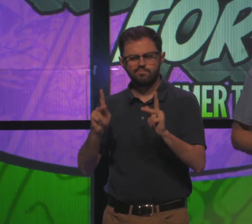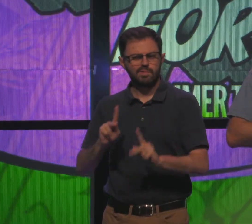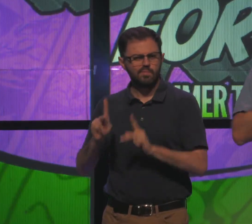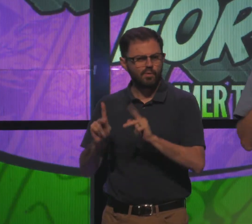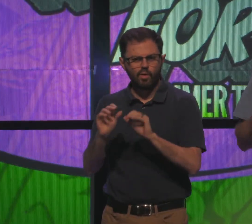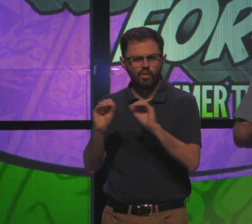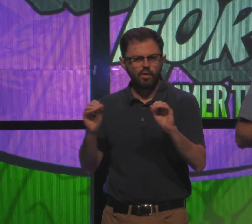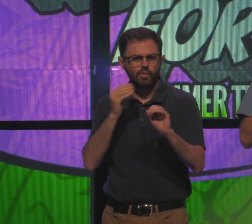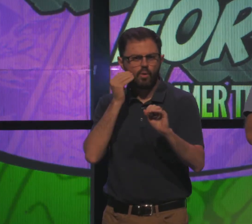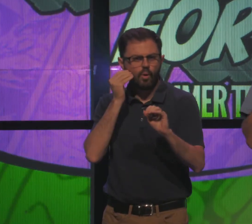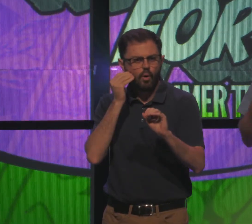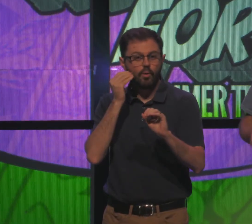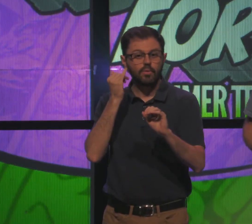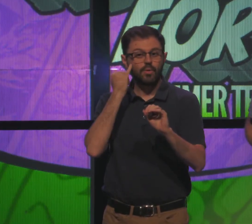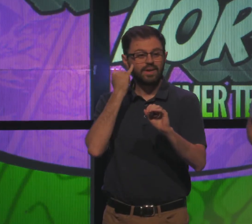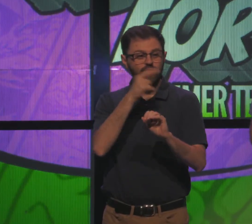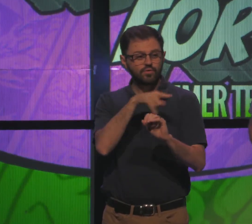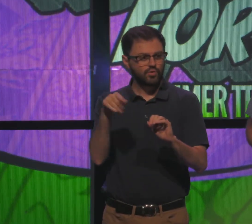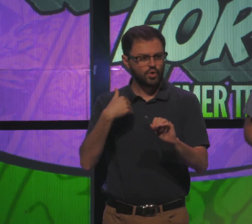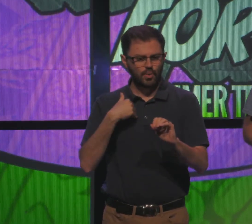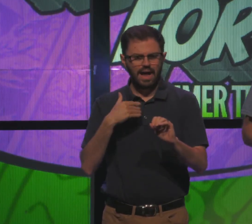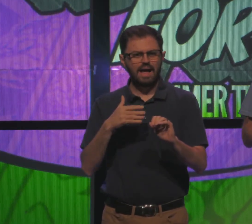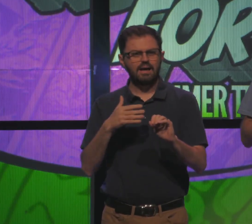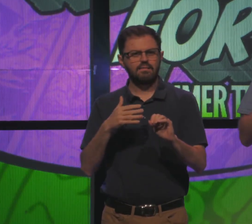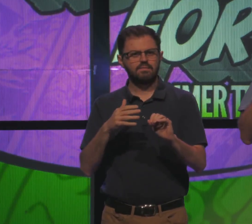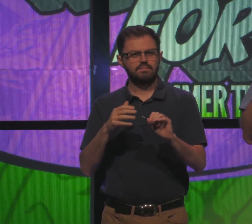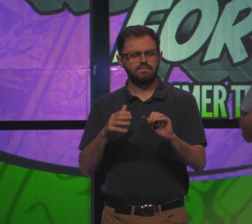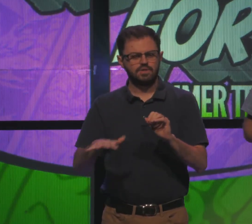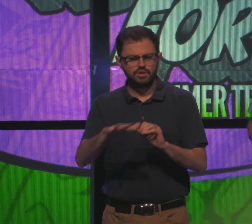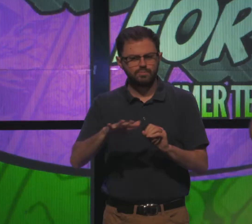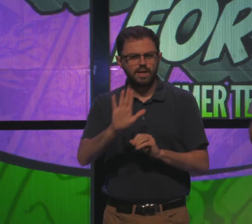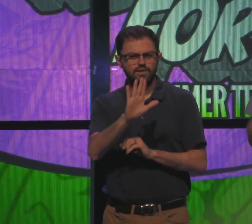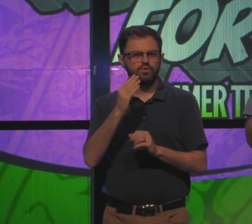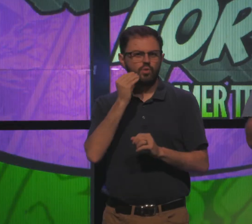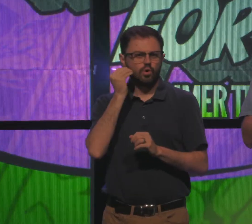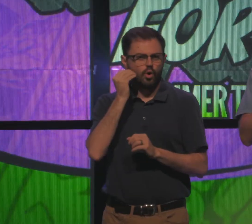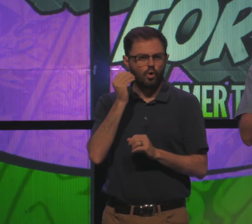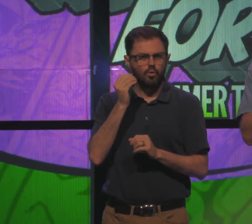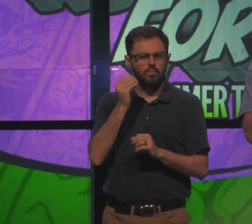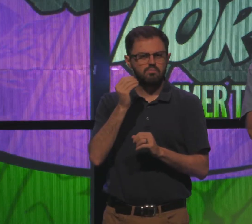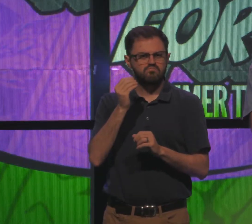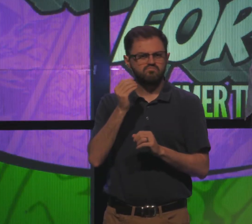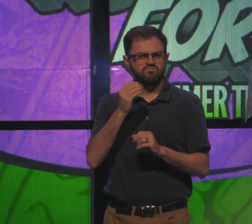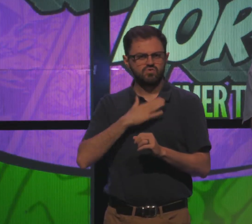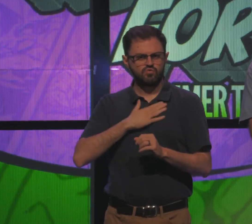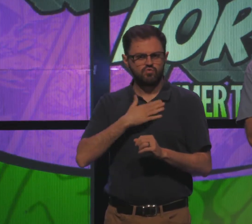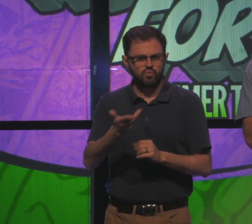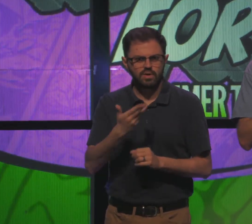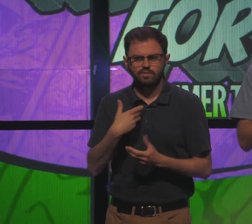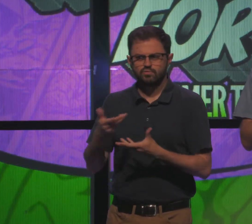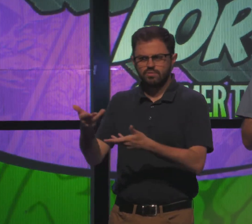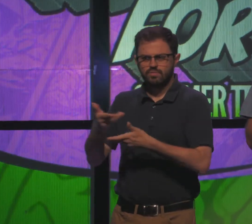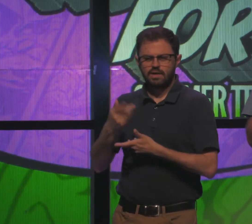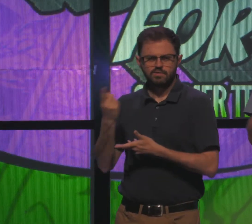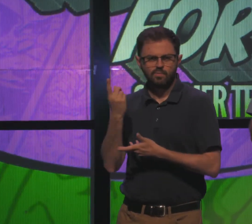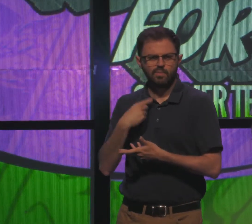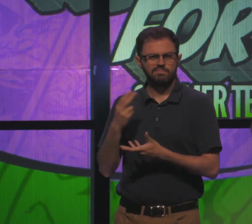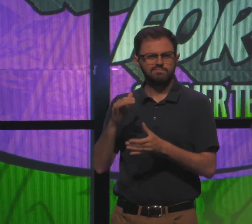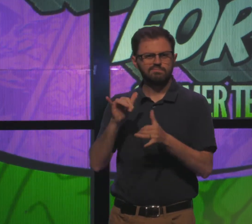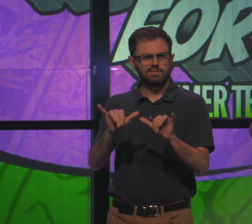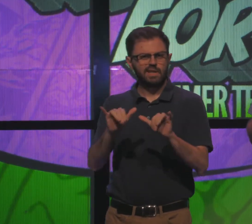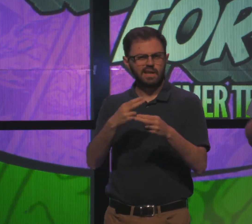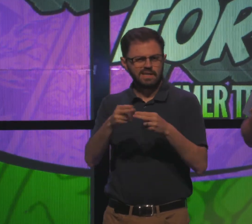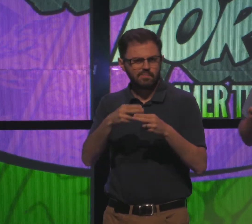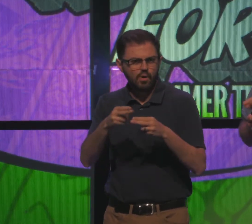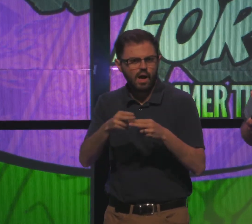home, in your heart, you're interested in this, I want to encourage you to just on the back of your Connect card,